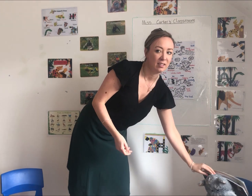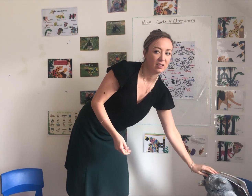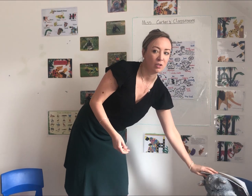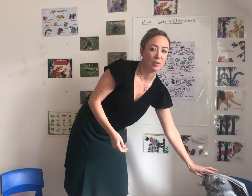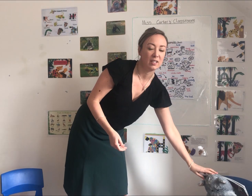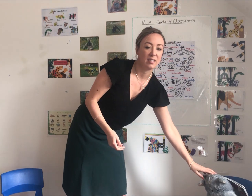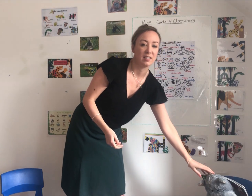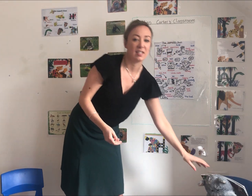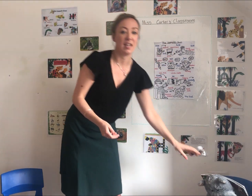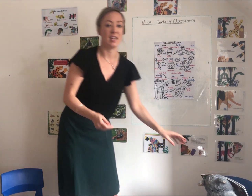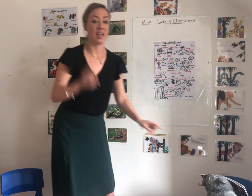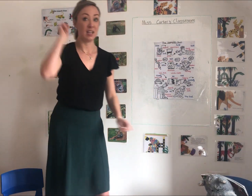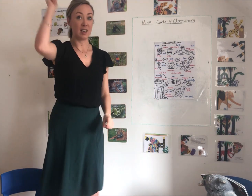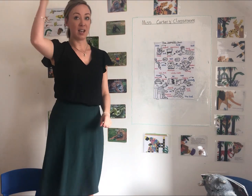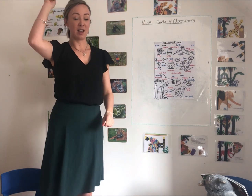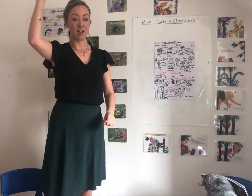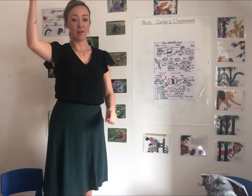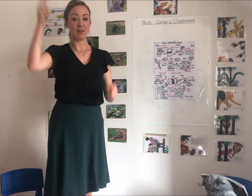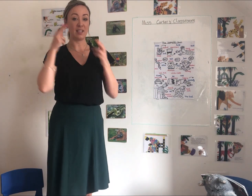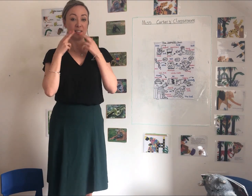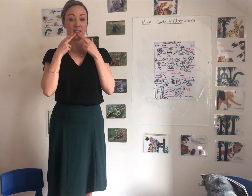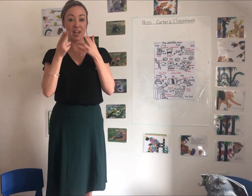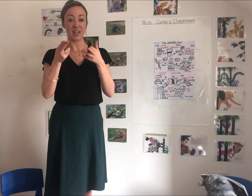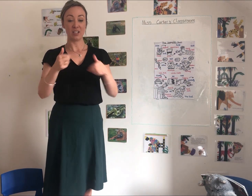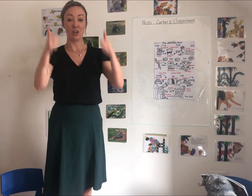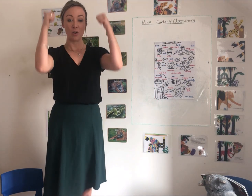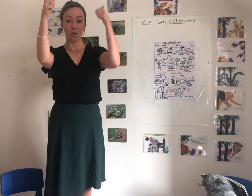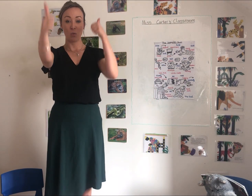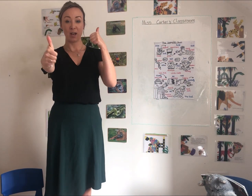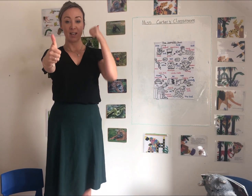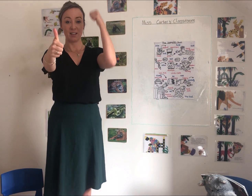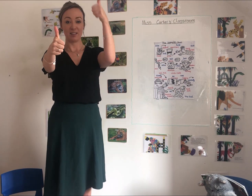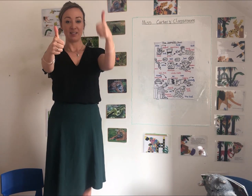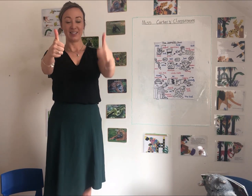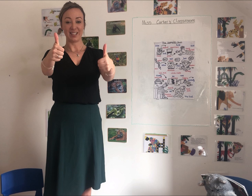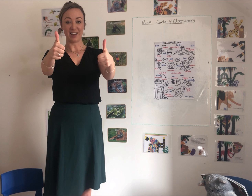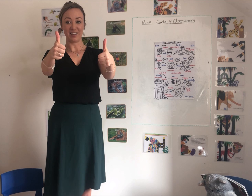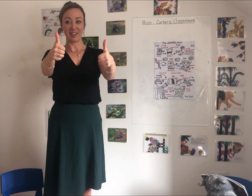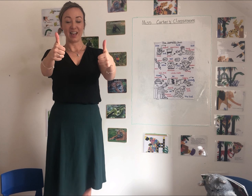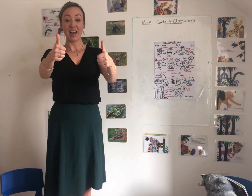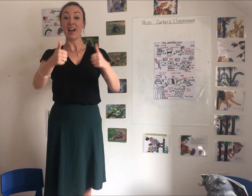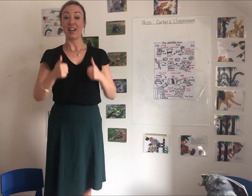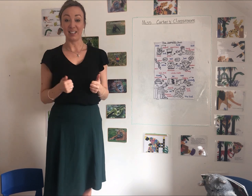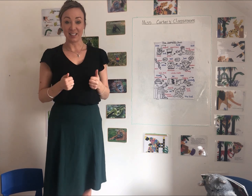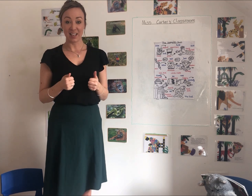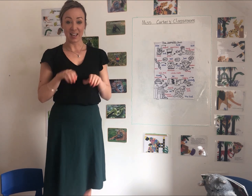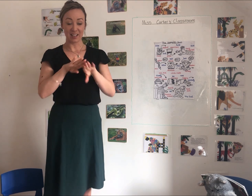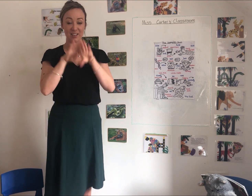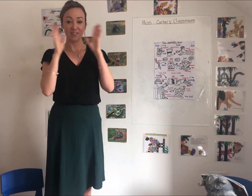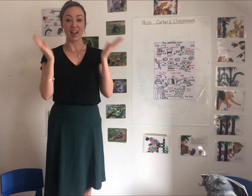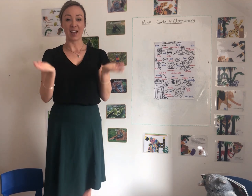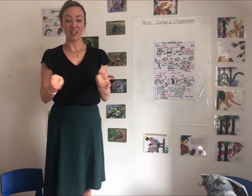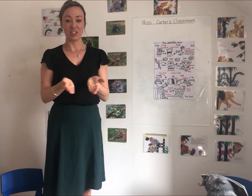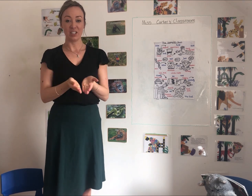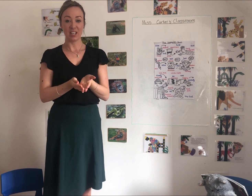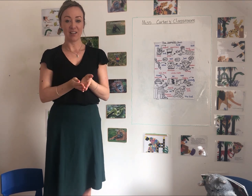so we need to say, Naomi said, well done, and gave